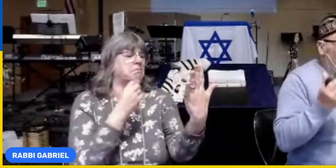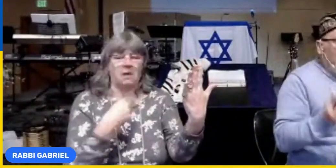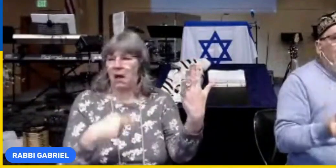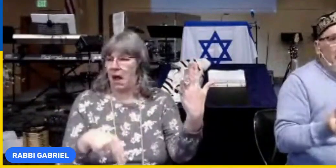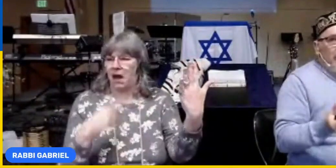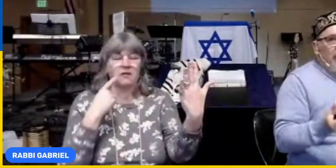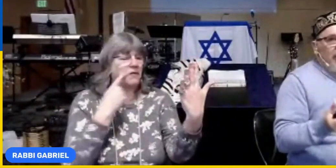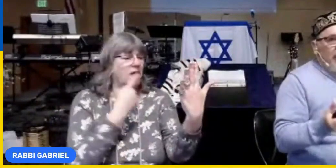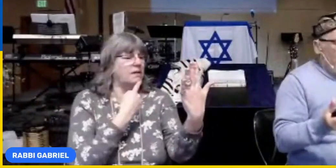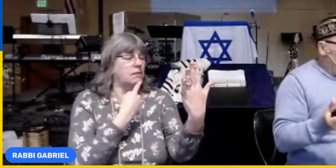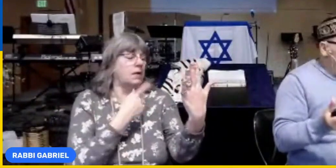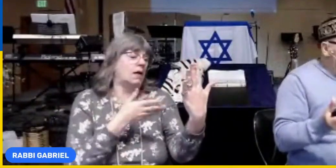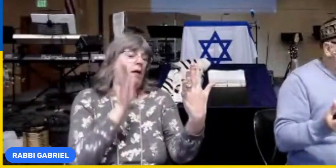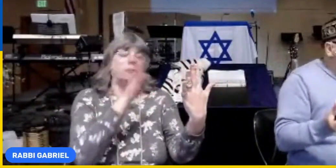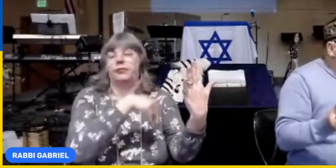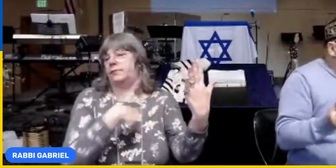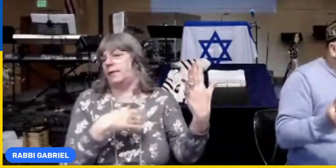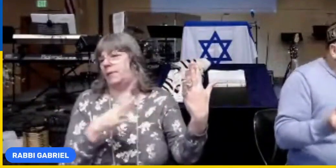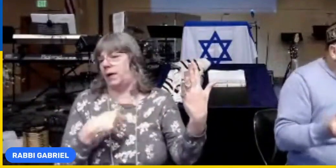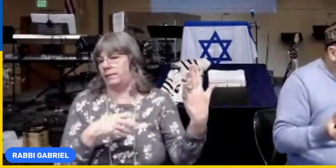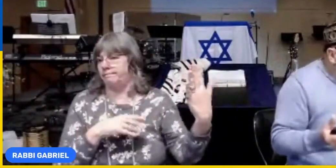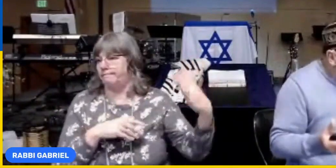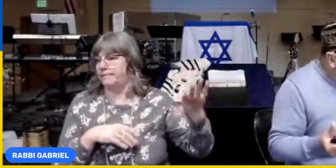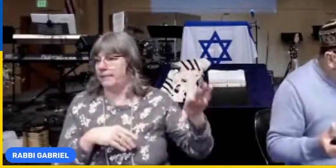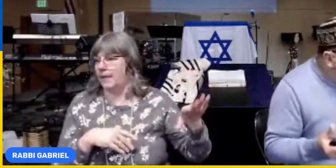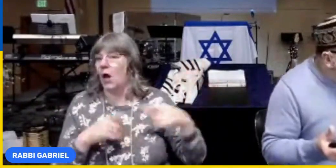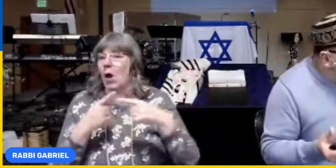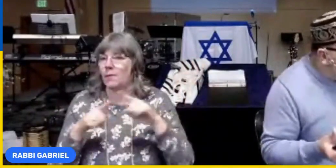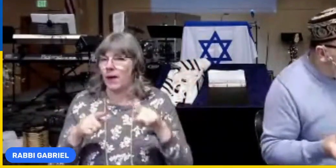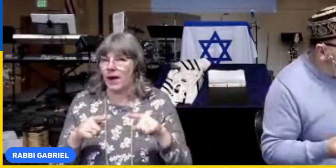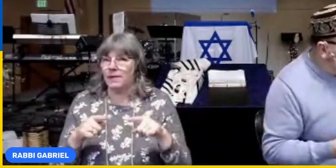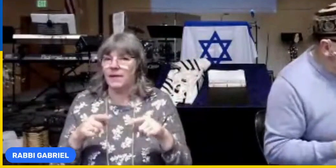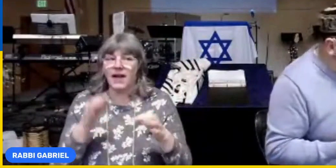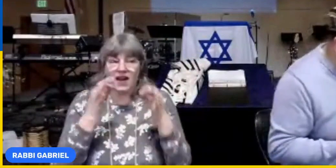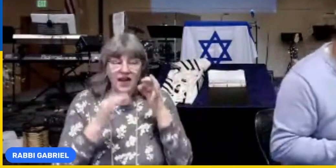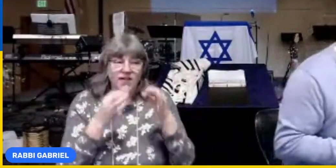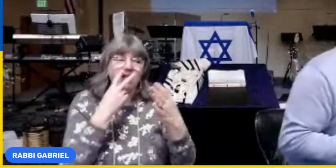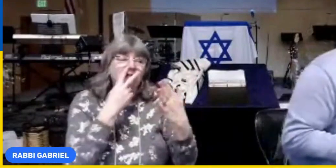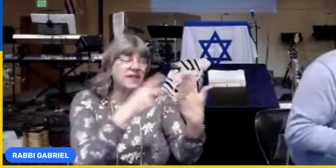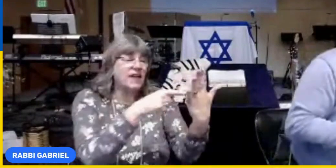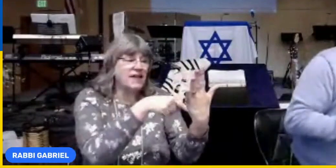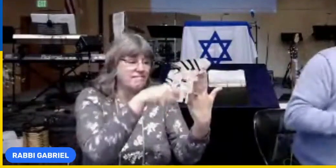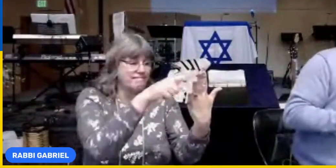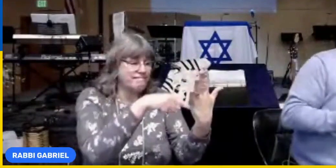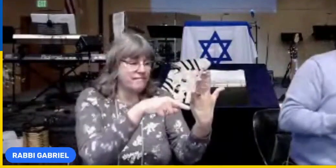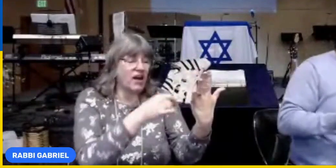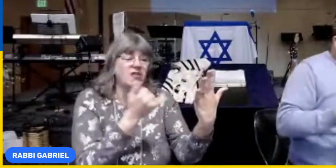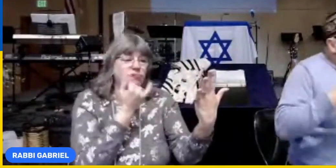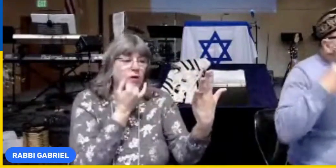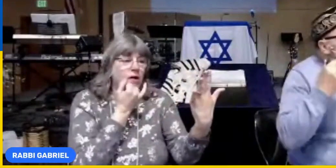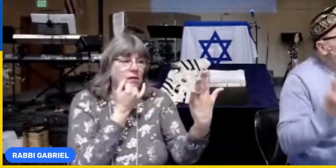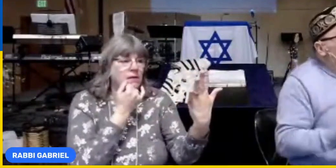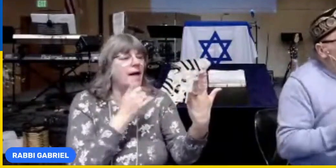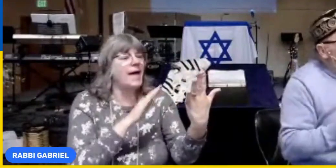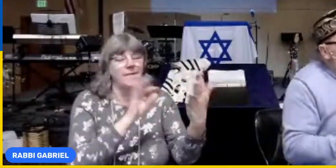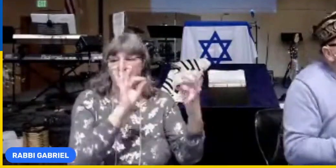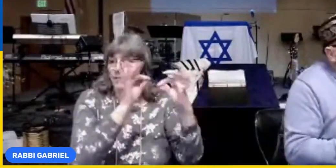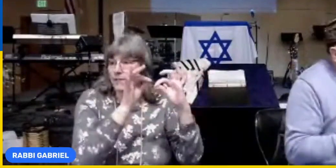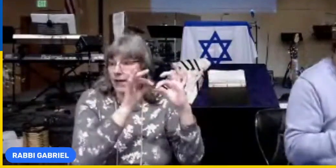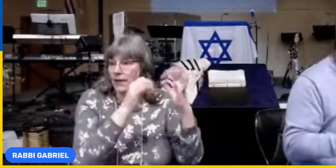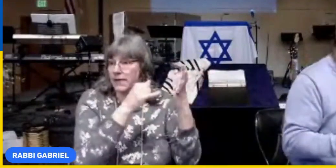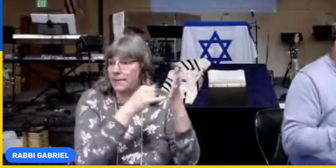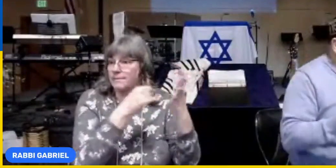Go clean up. You know, it doesn't help if when we see these imperfections in the mirror of the Torah, we